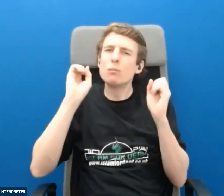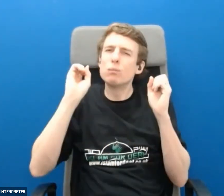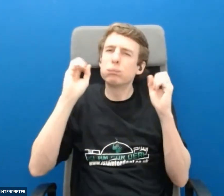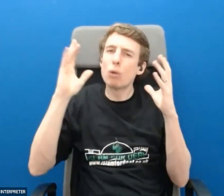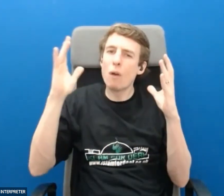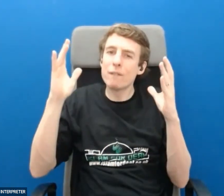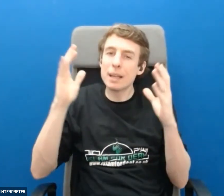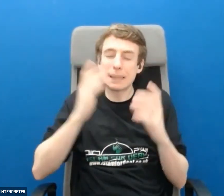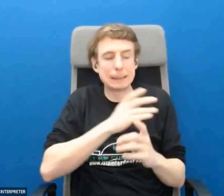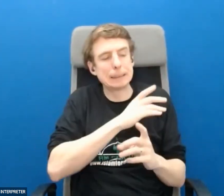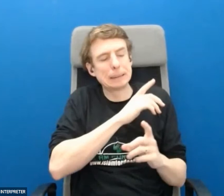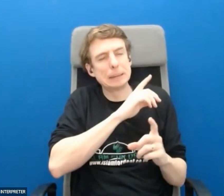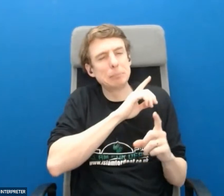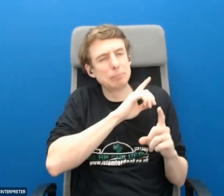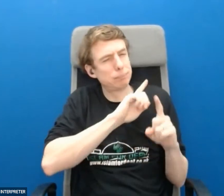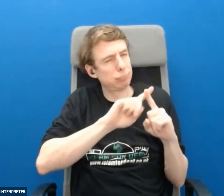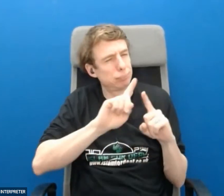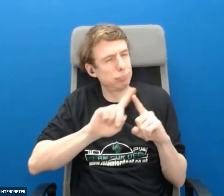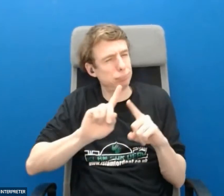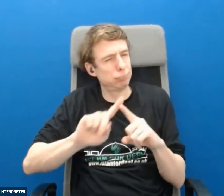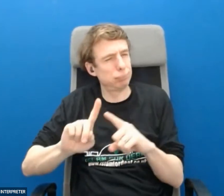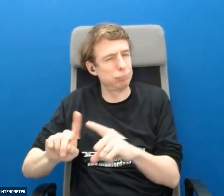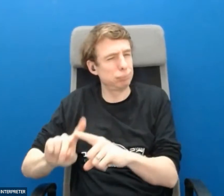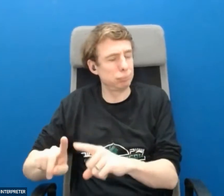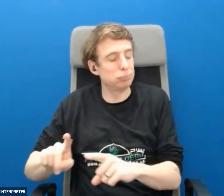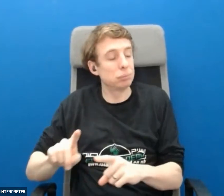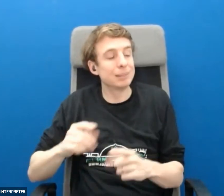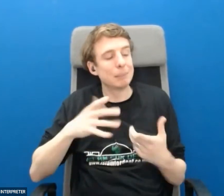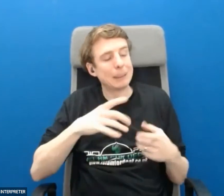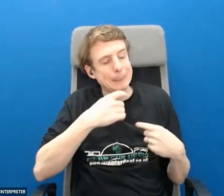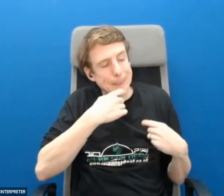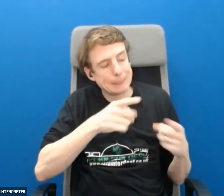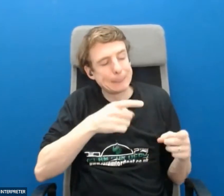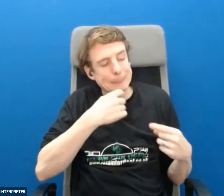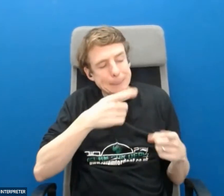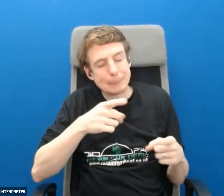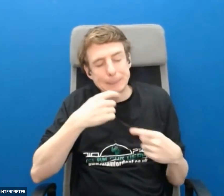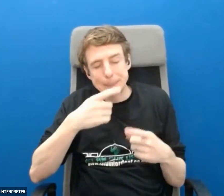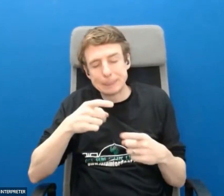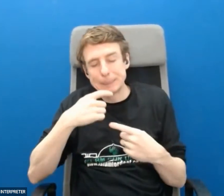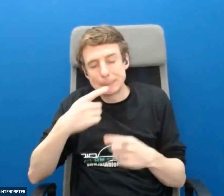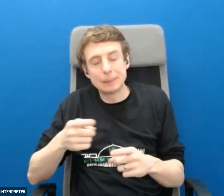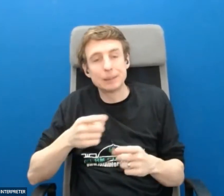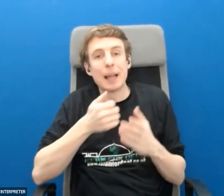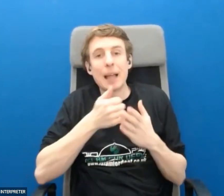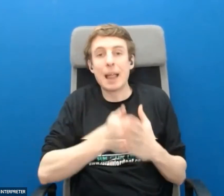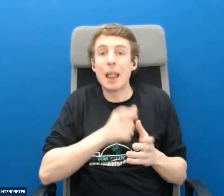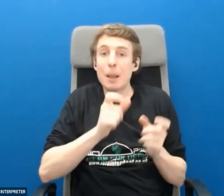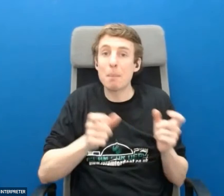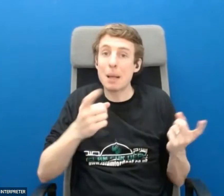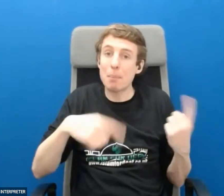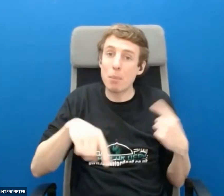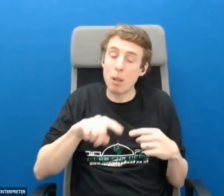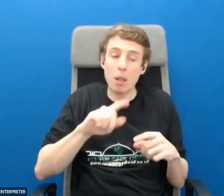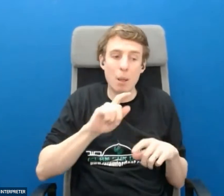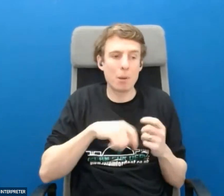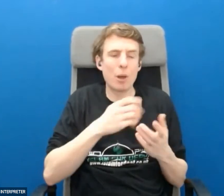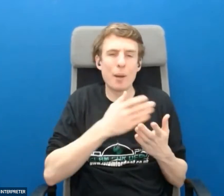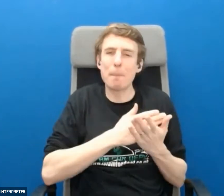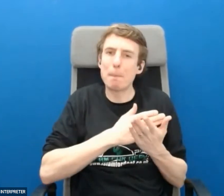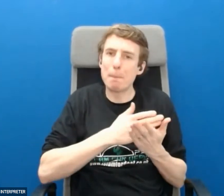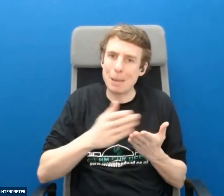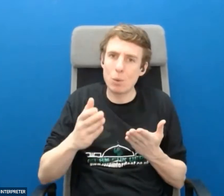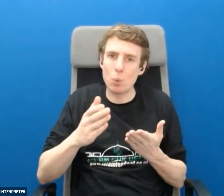pure and to be upon the state in which Allah the Most High wanted them to be. So all of the